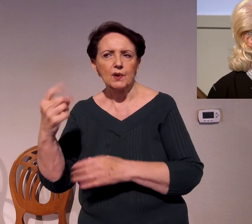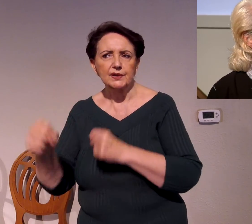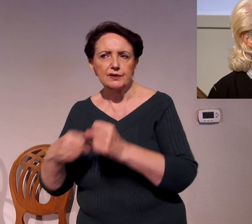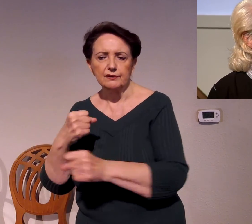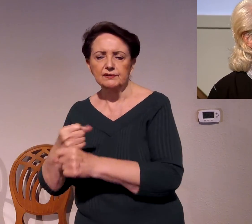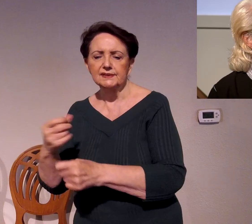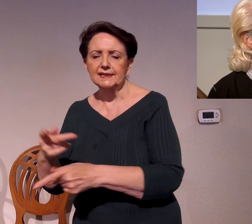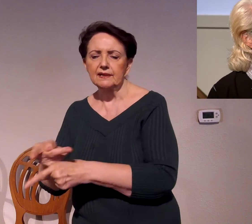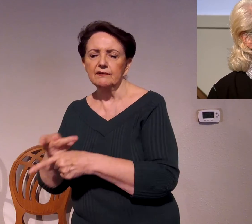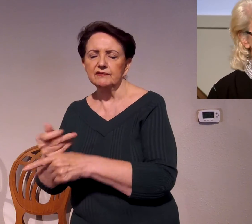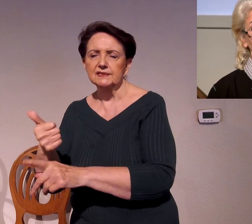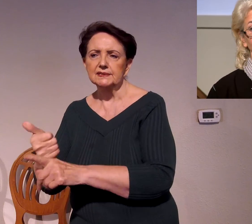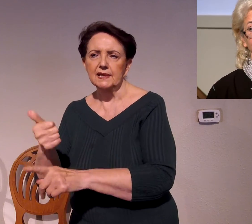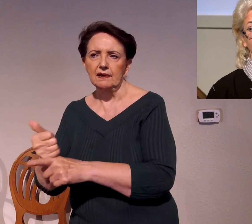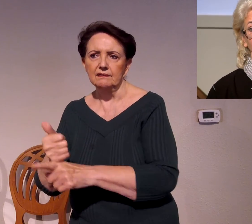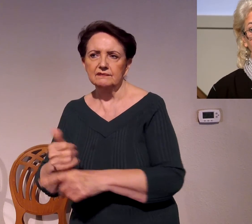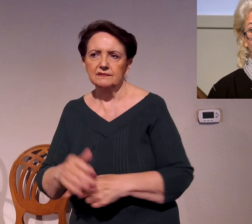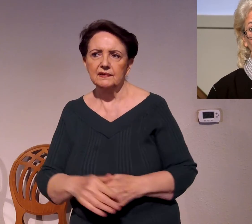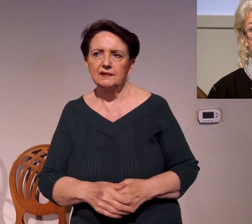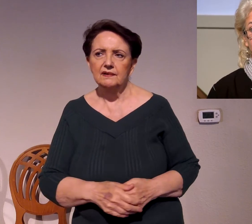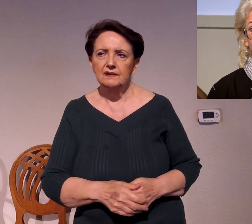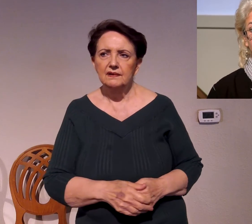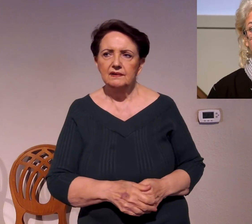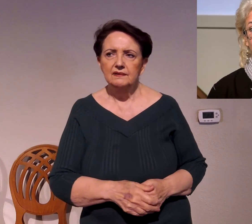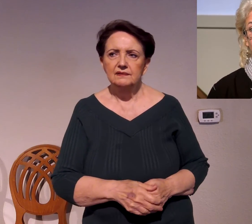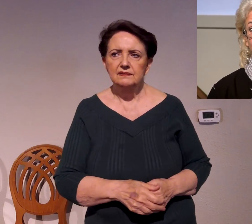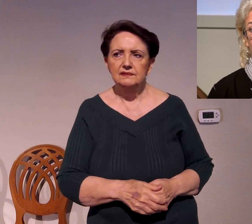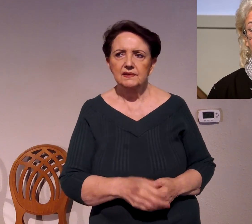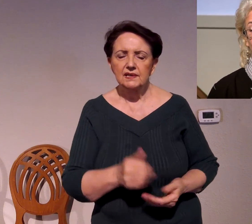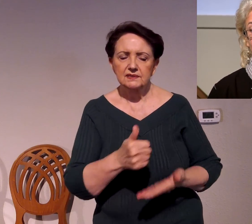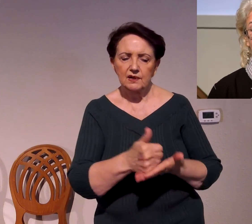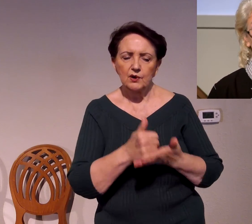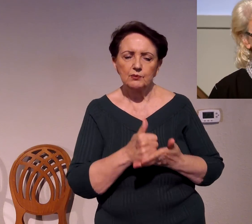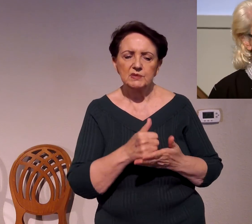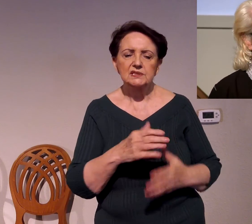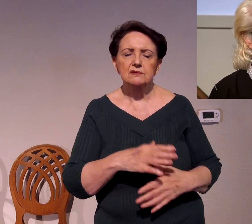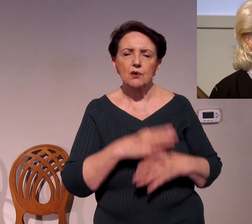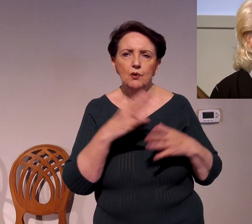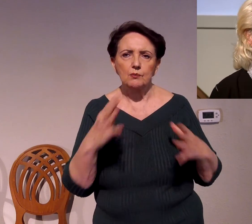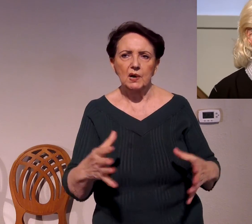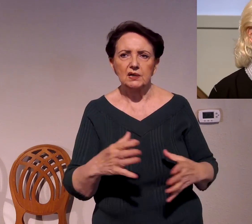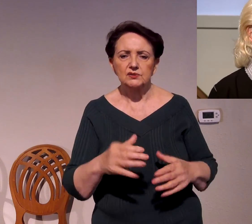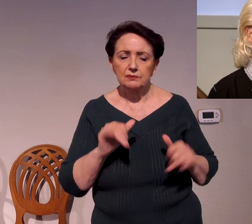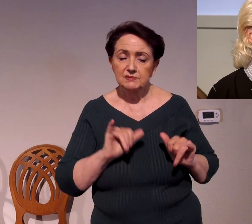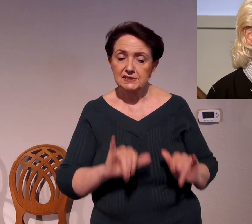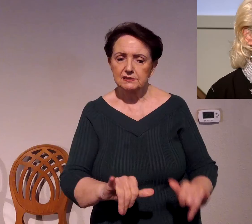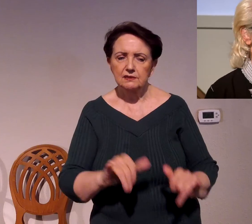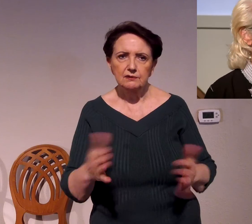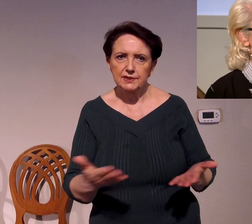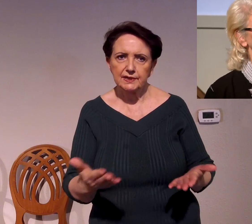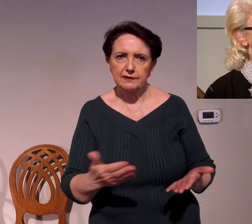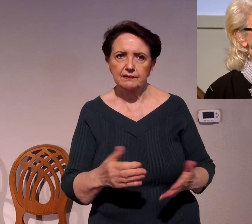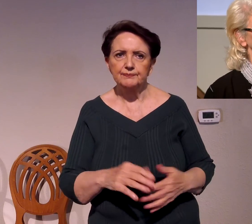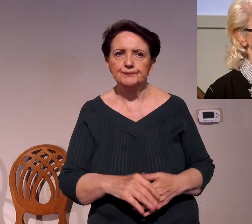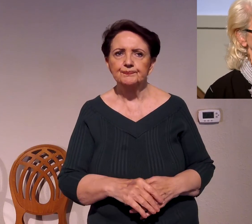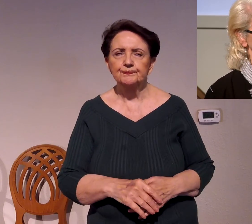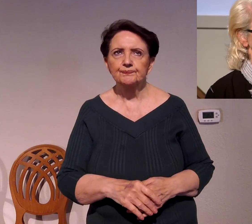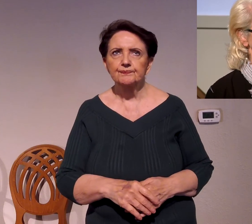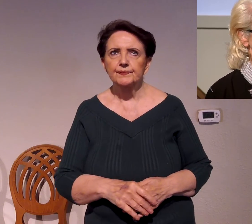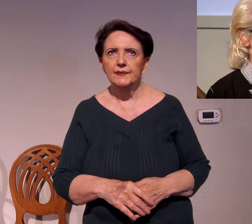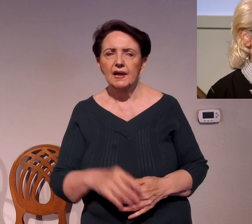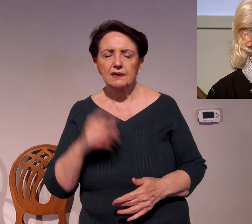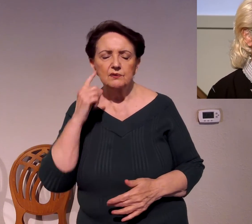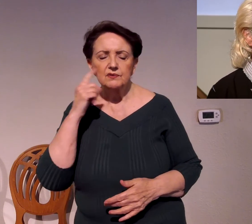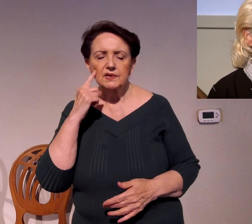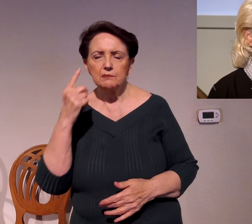That has stood me in such good stead, which is why I'm still in the ministry so many years later, and I'm still here in Dallas so many years later. I don't think in terms